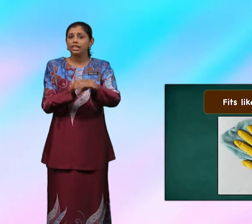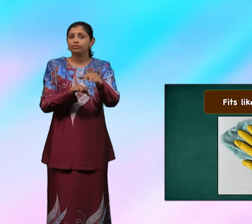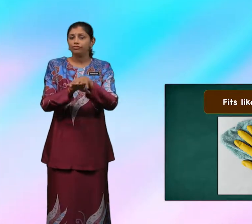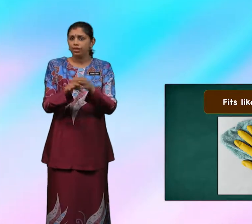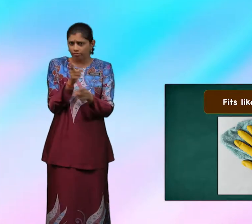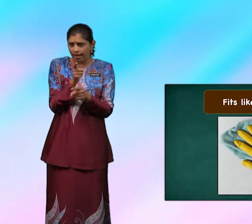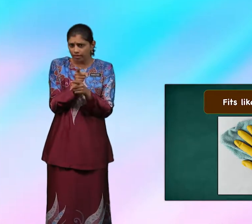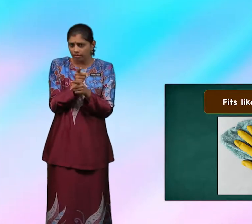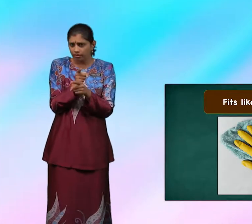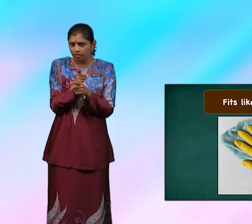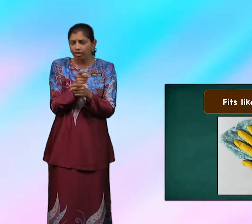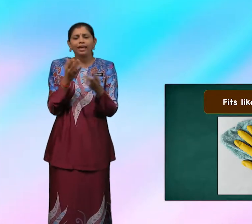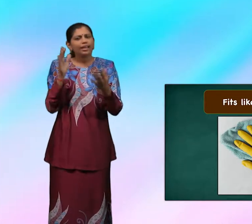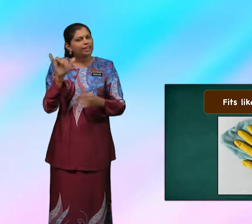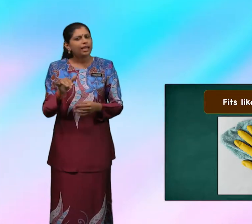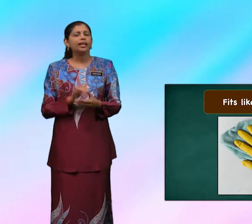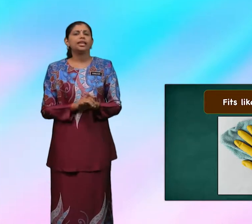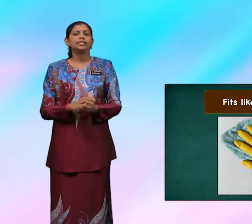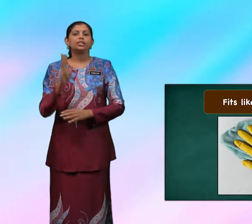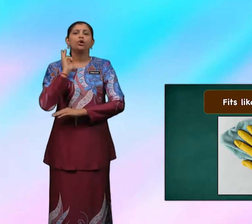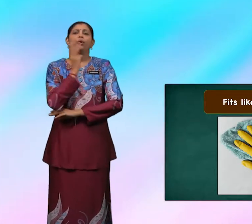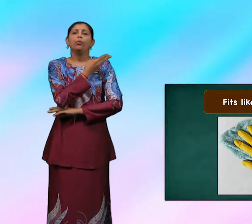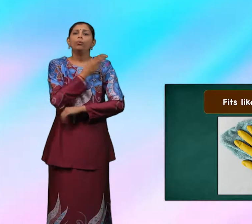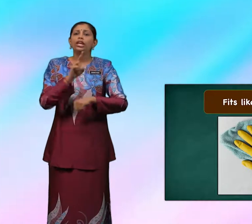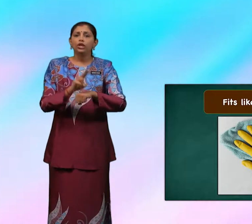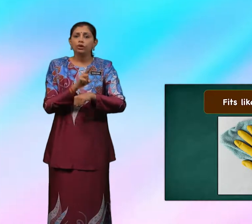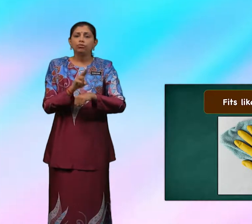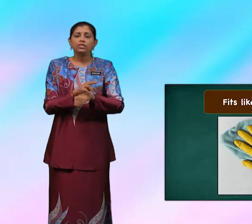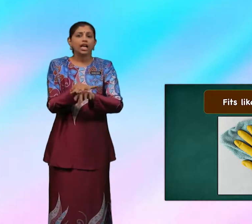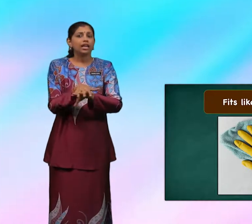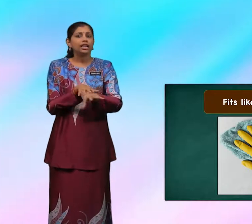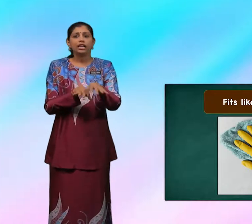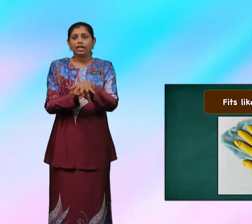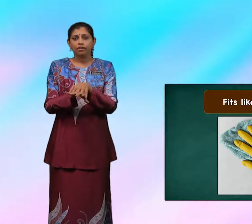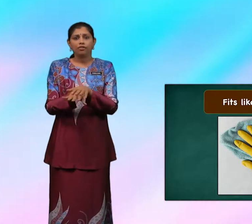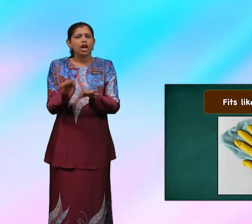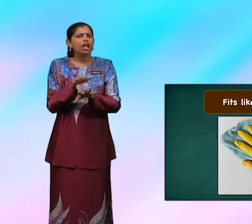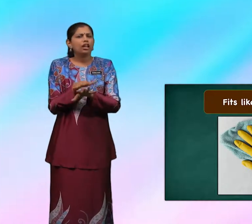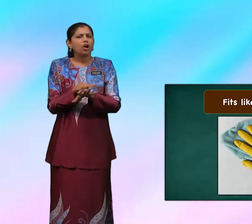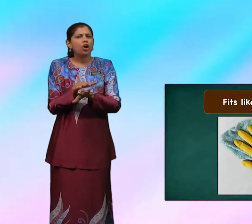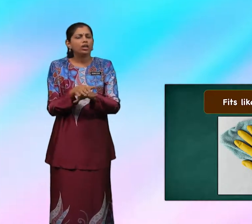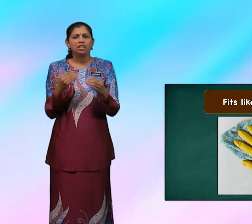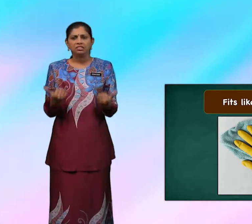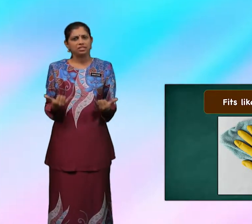glove, right? Yes, we use glove a lot these